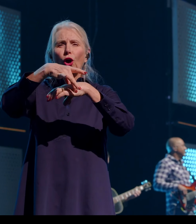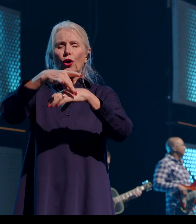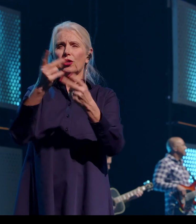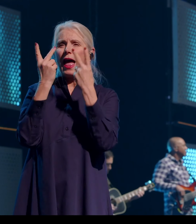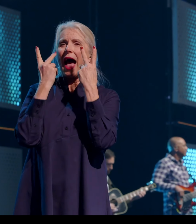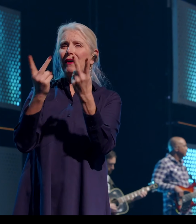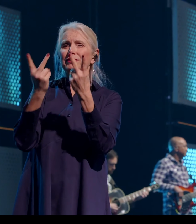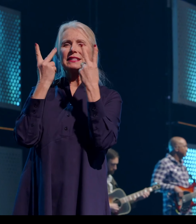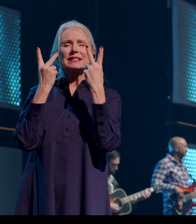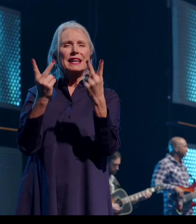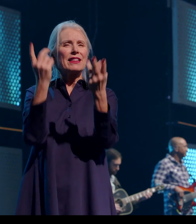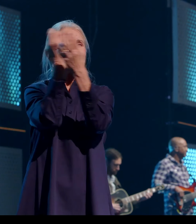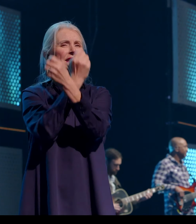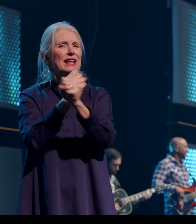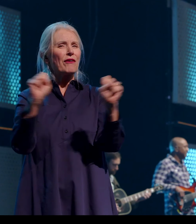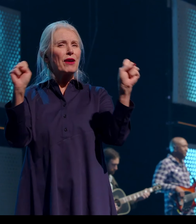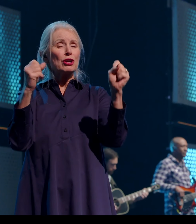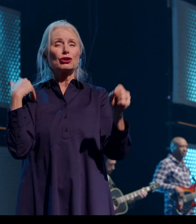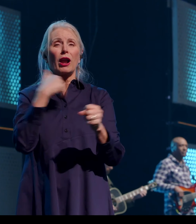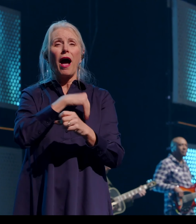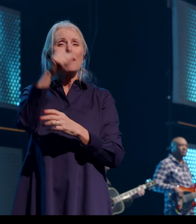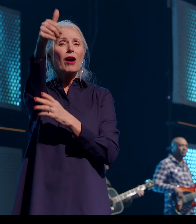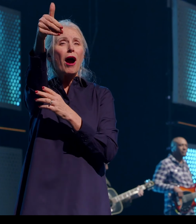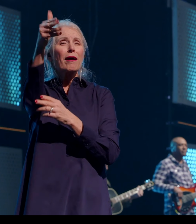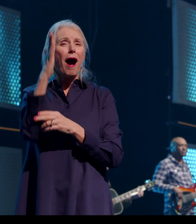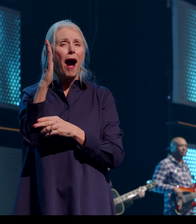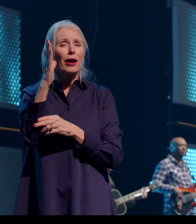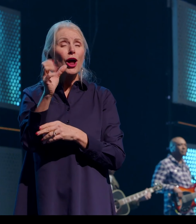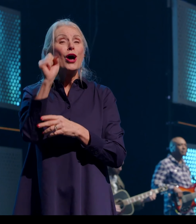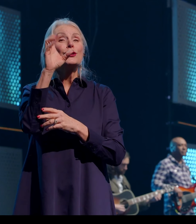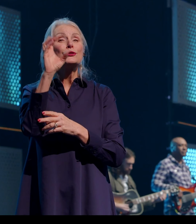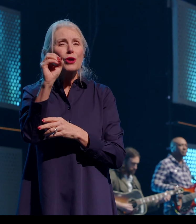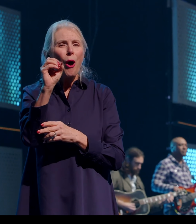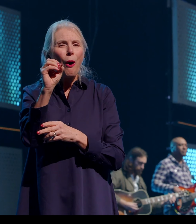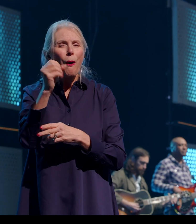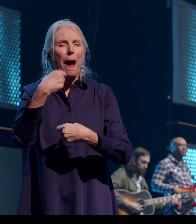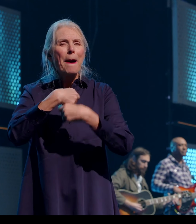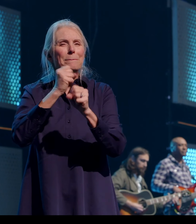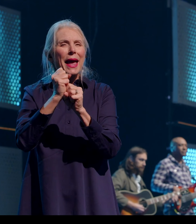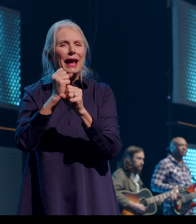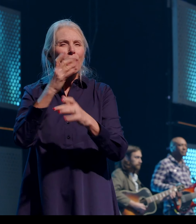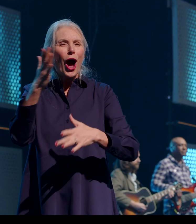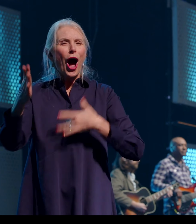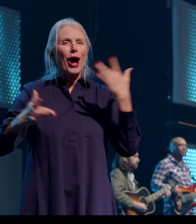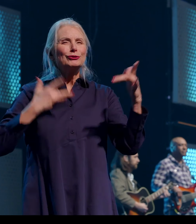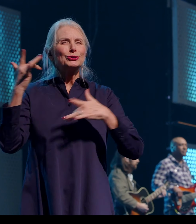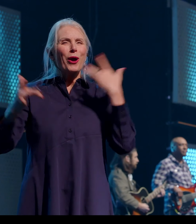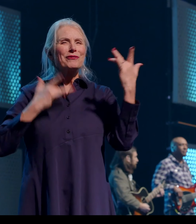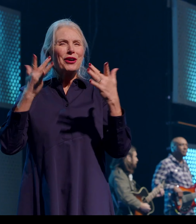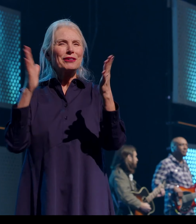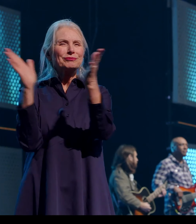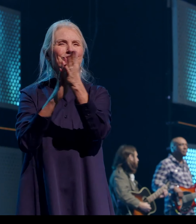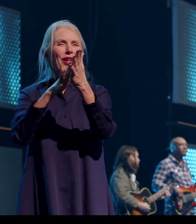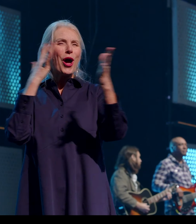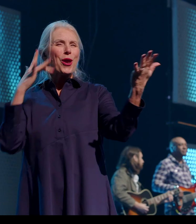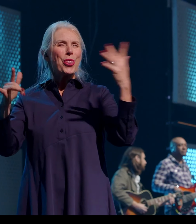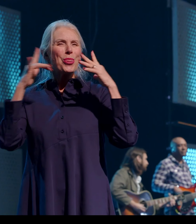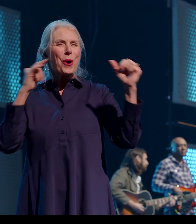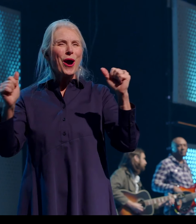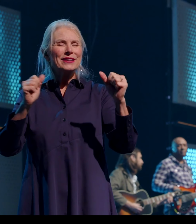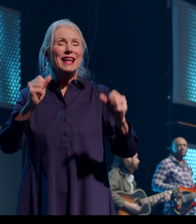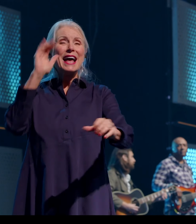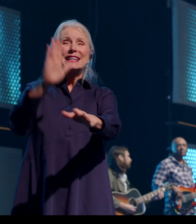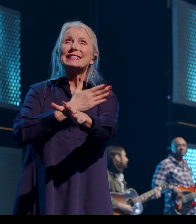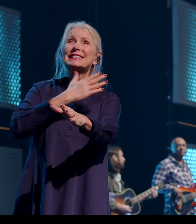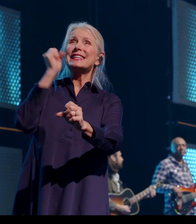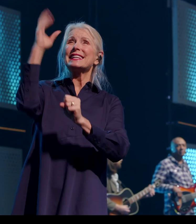seen the salvation of our God. So let's make a joyful noise to the Lord, all the earth. Break forth into joyous song